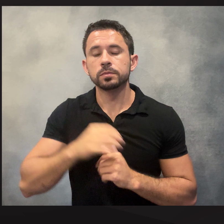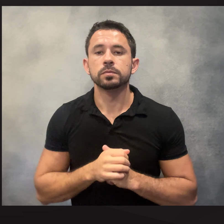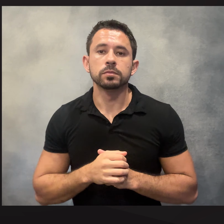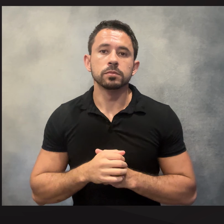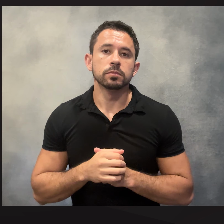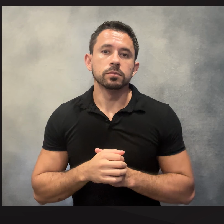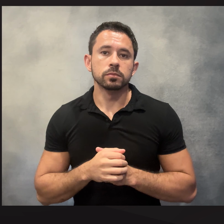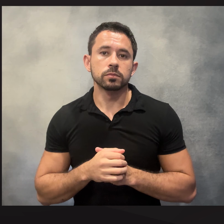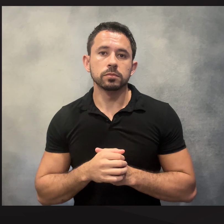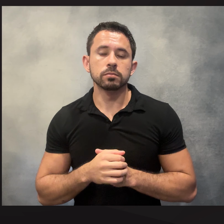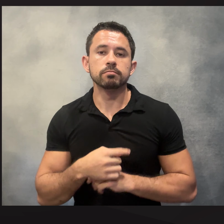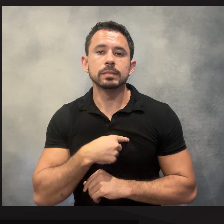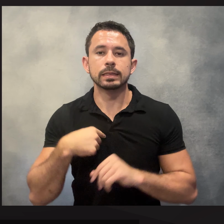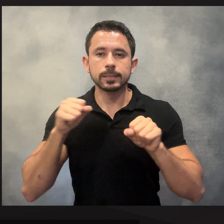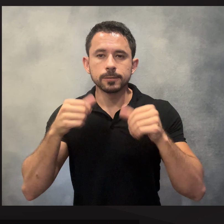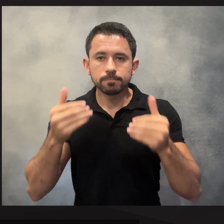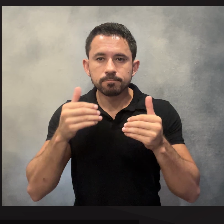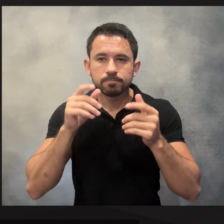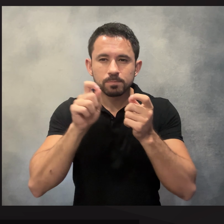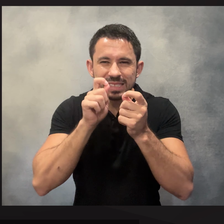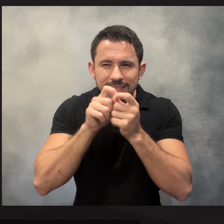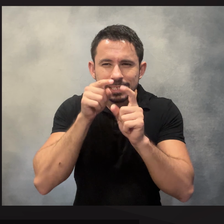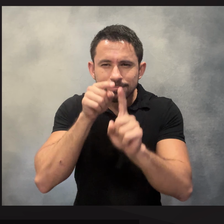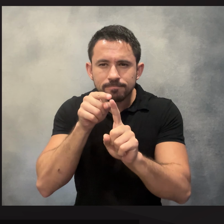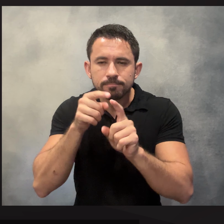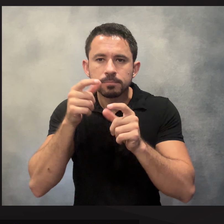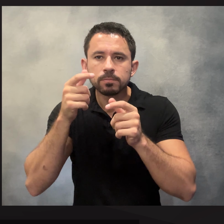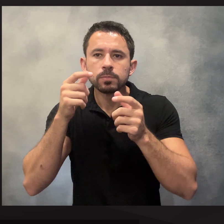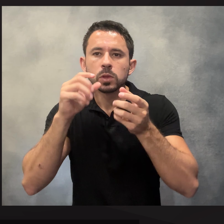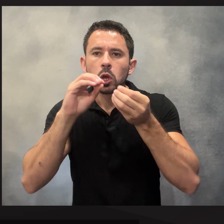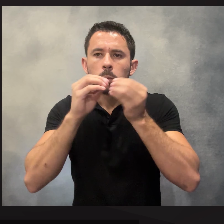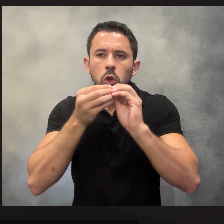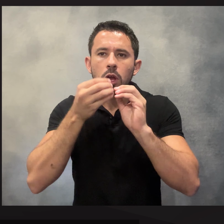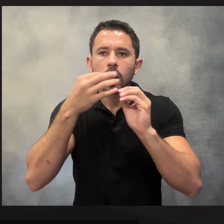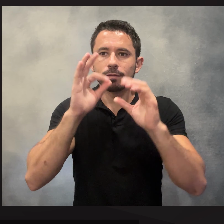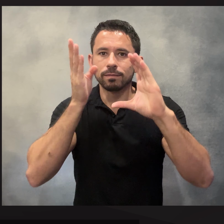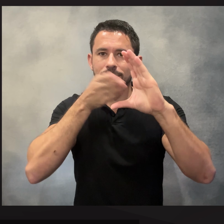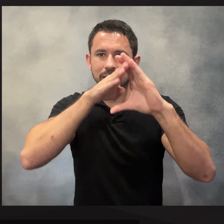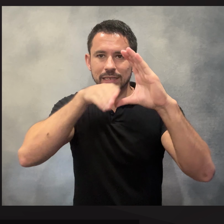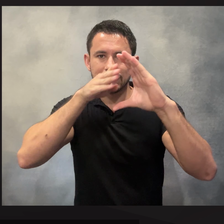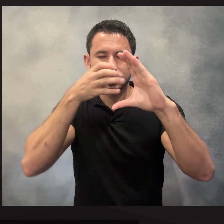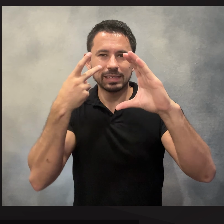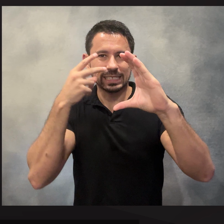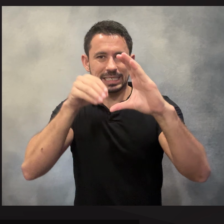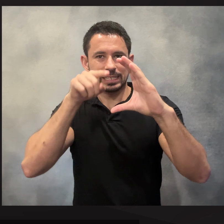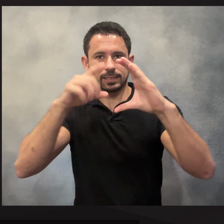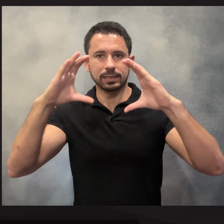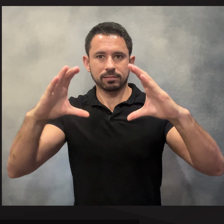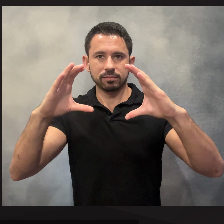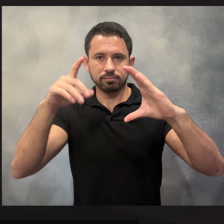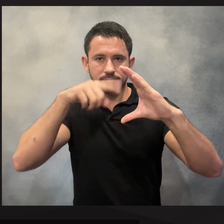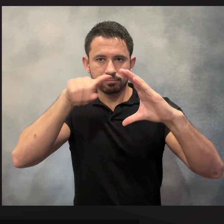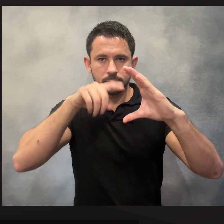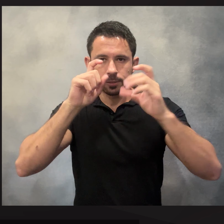We can specify the specific number of slices we want to see in the graph.